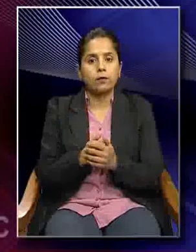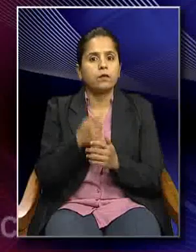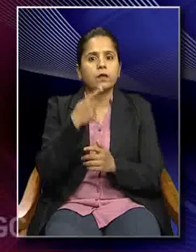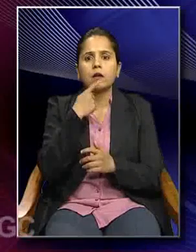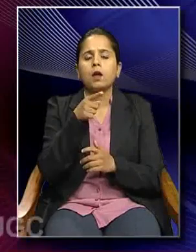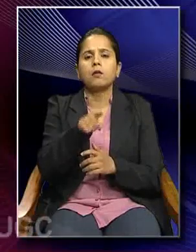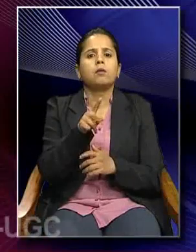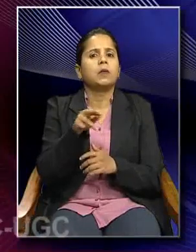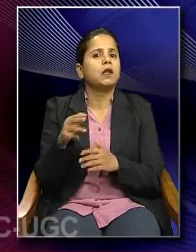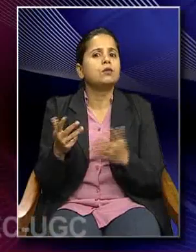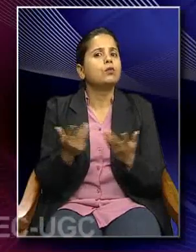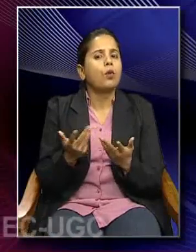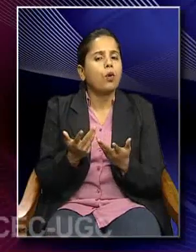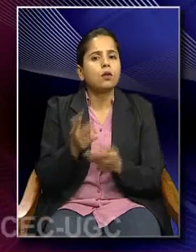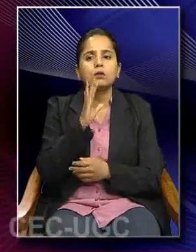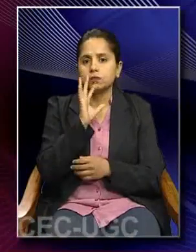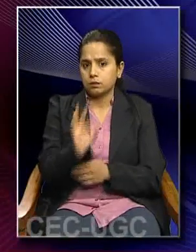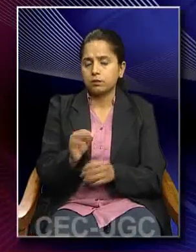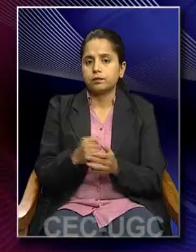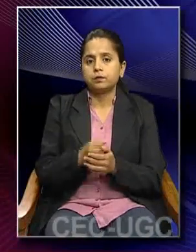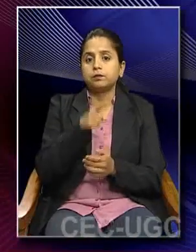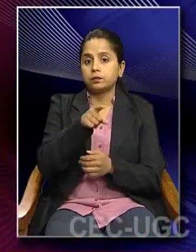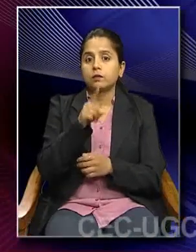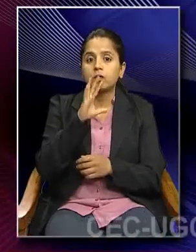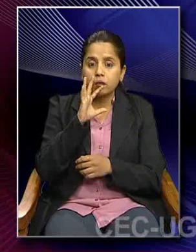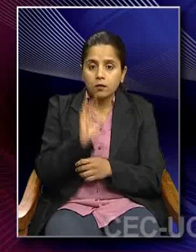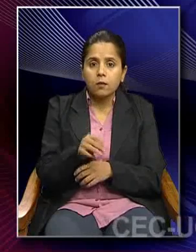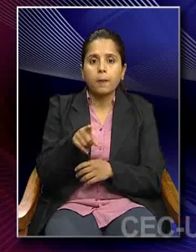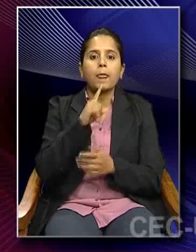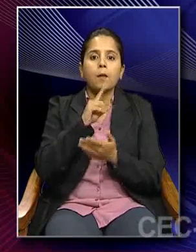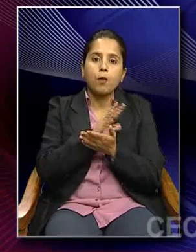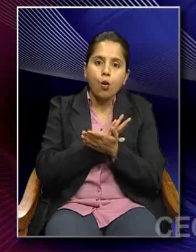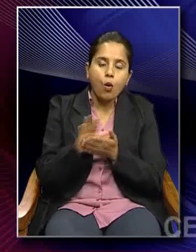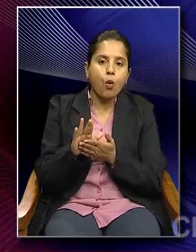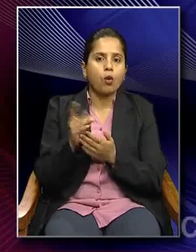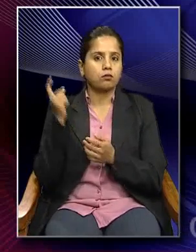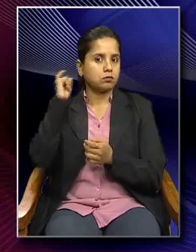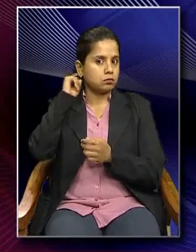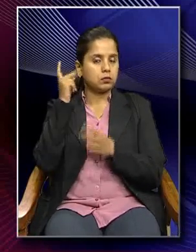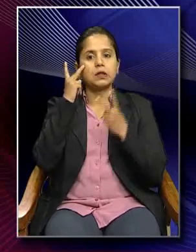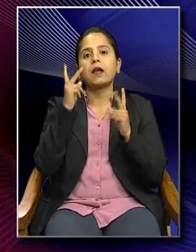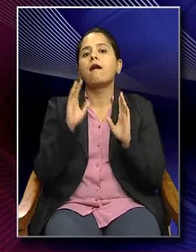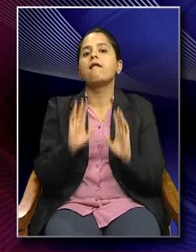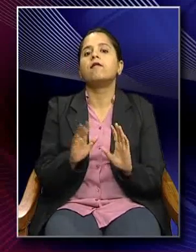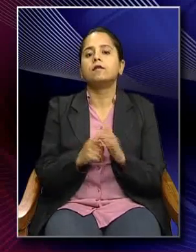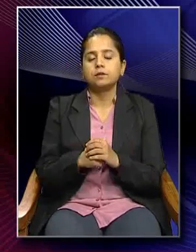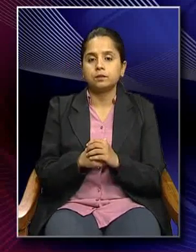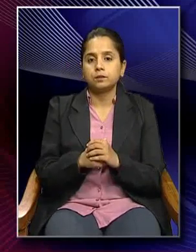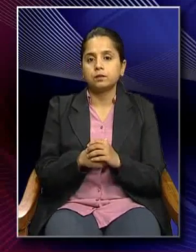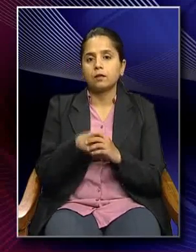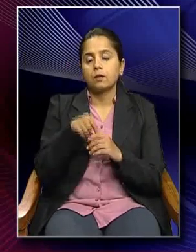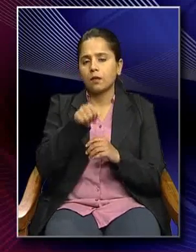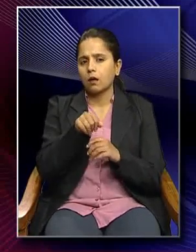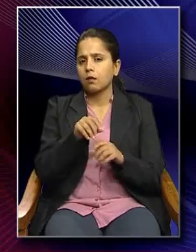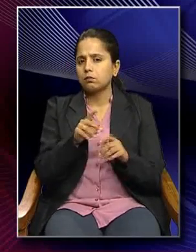it is actually? It is the pure consciousness, in